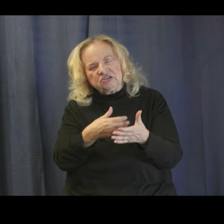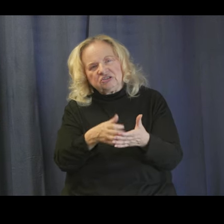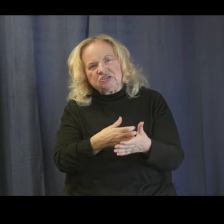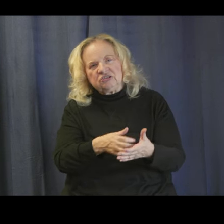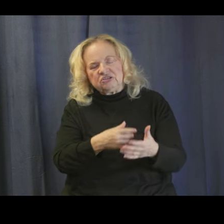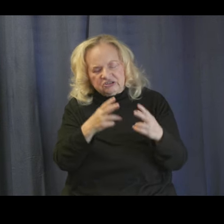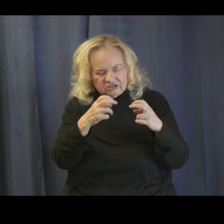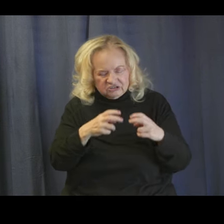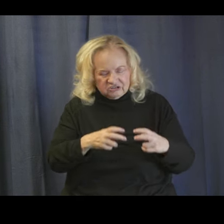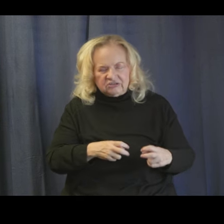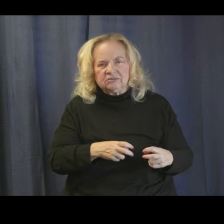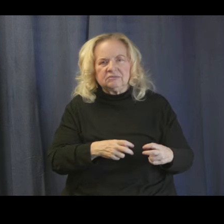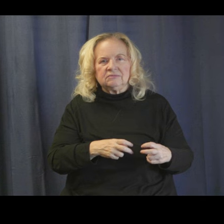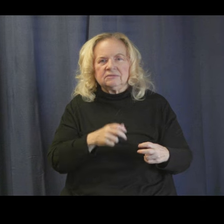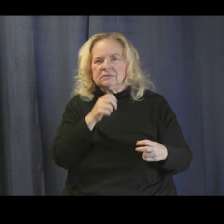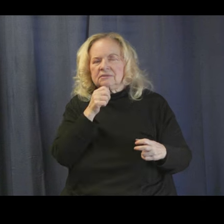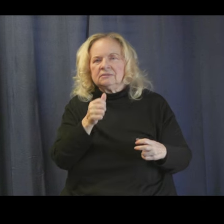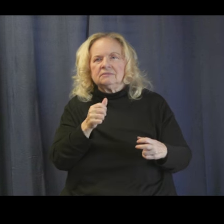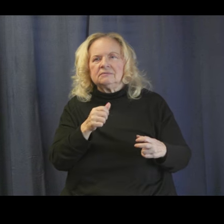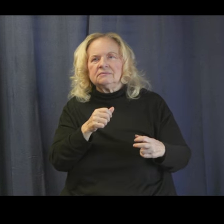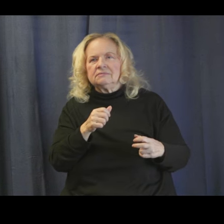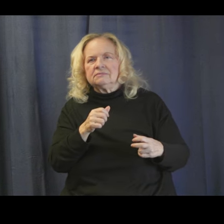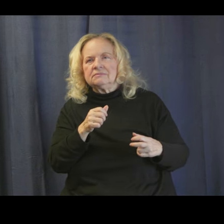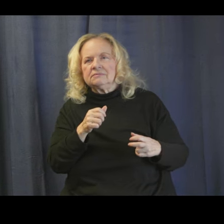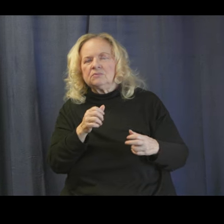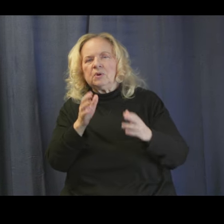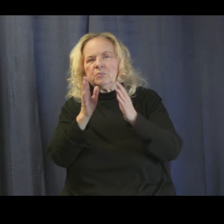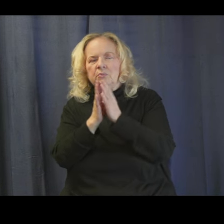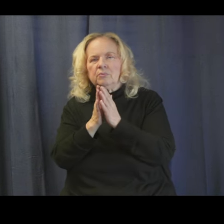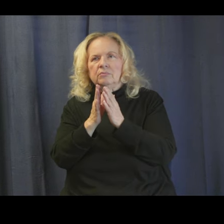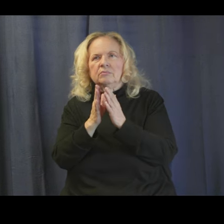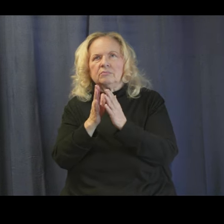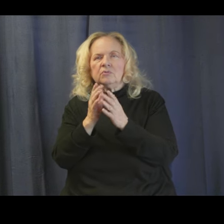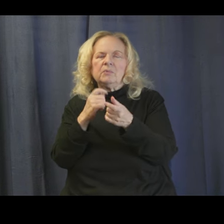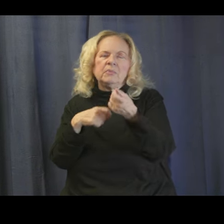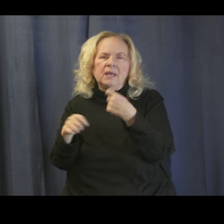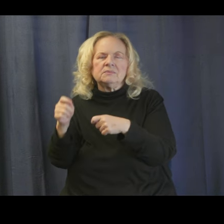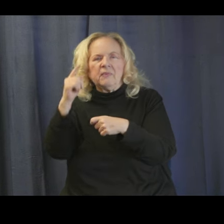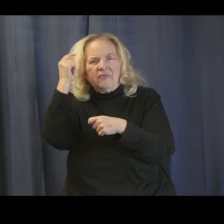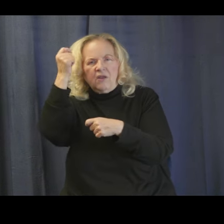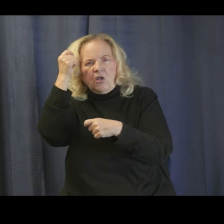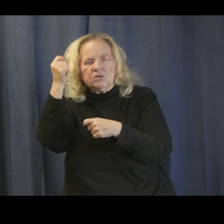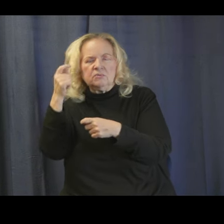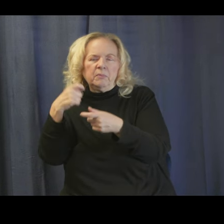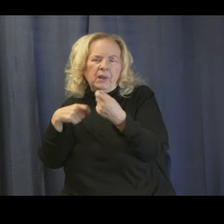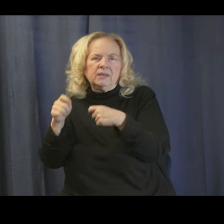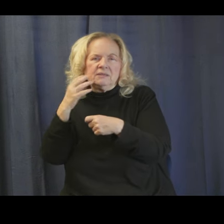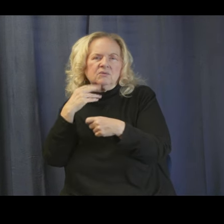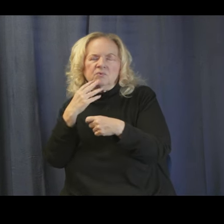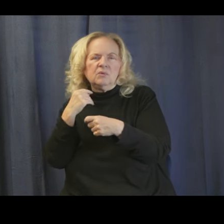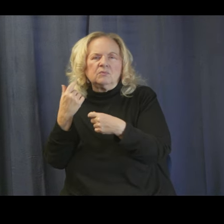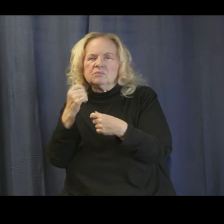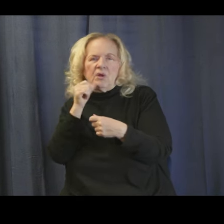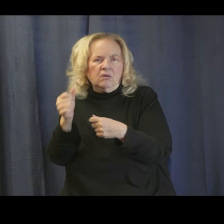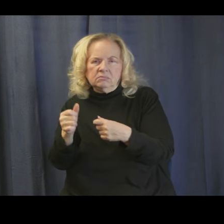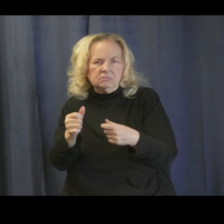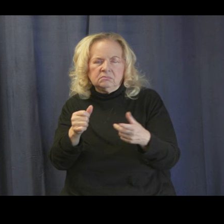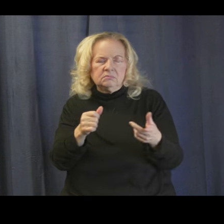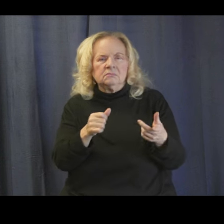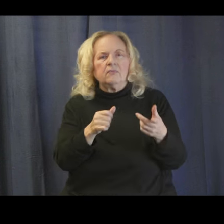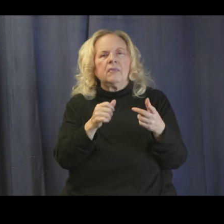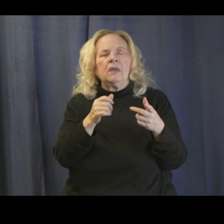trying to dig new wells, which is what replacement theology does. So here in Genesis